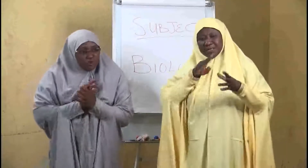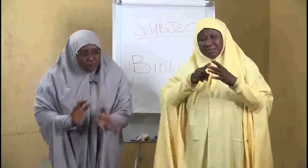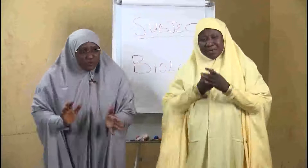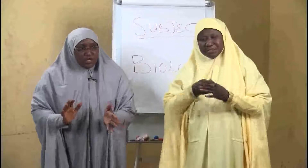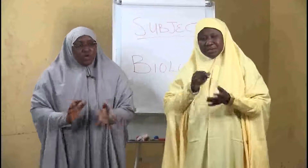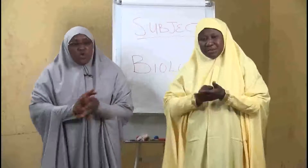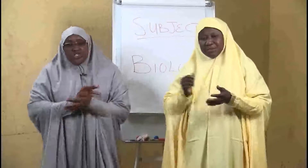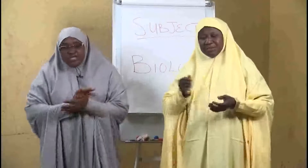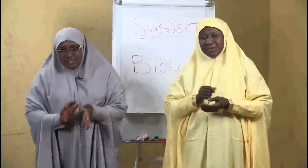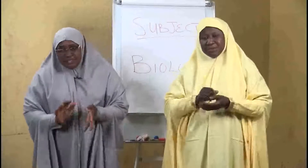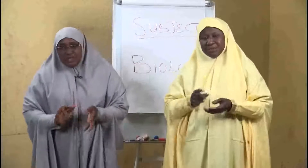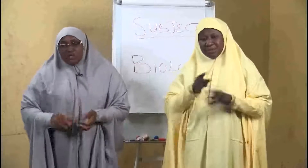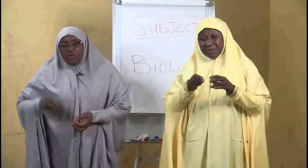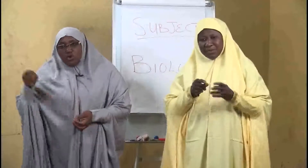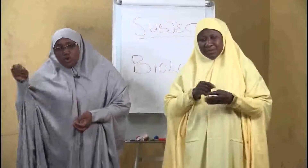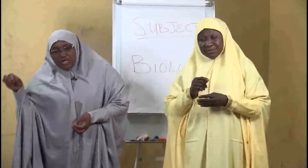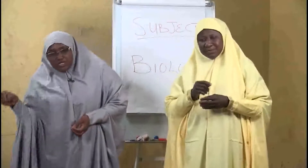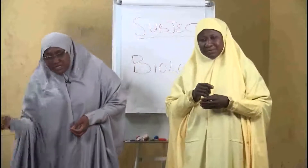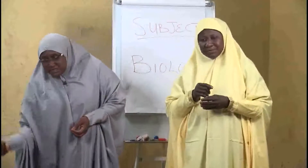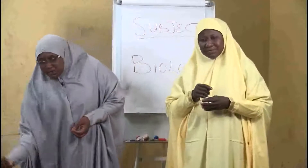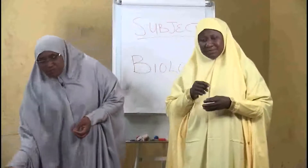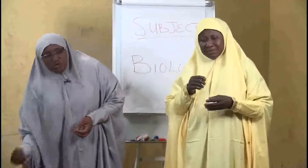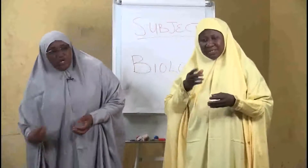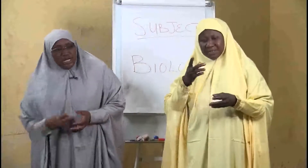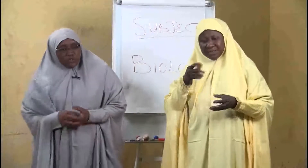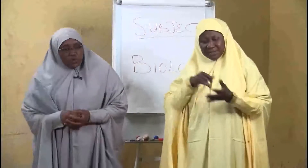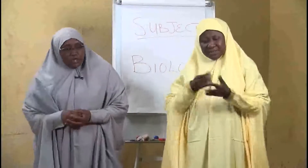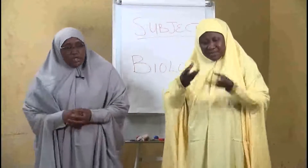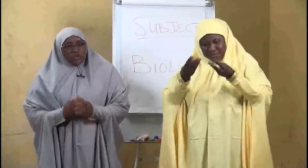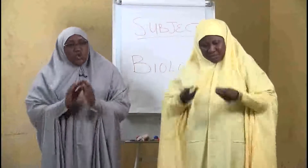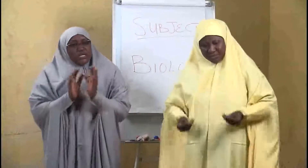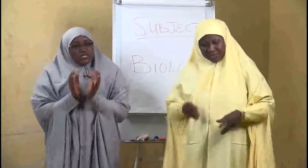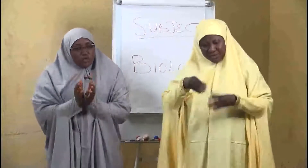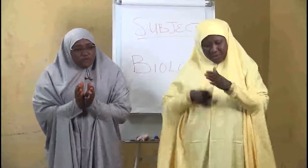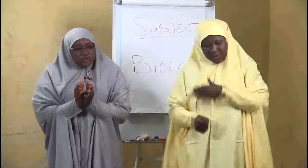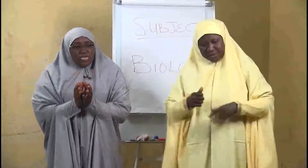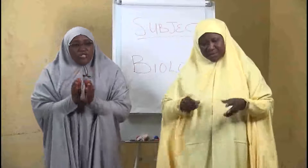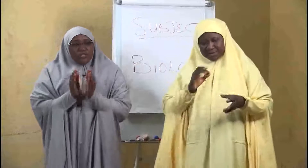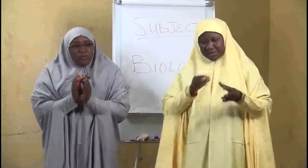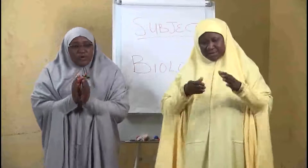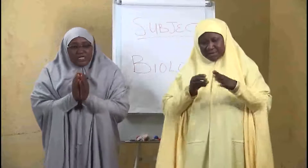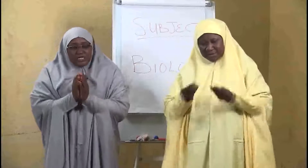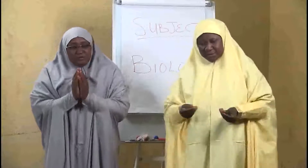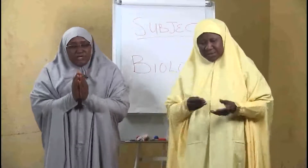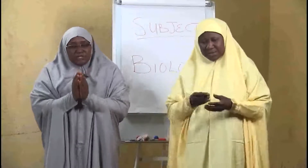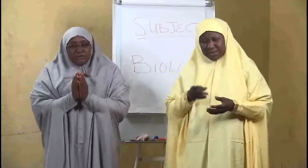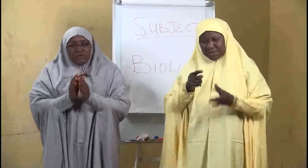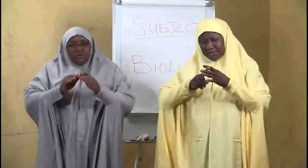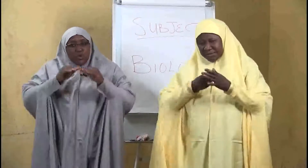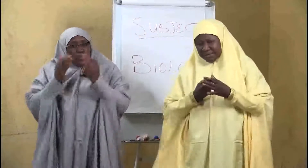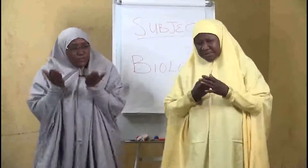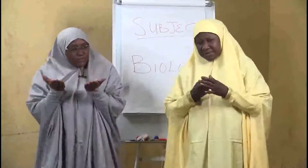becomes soft. You wash it easy. So it is softened under the soil. So when it's soft, the